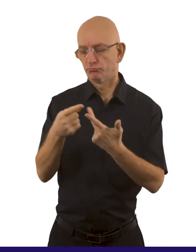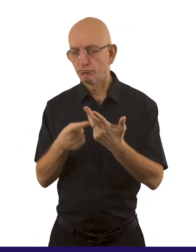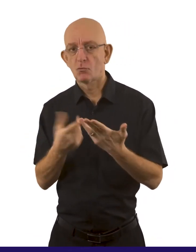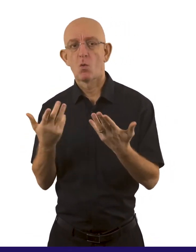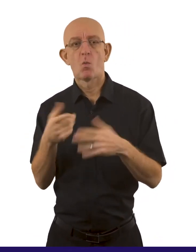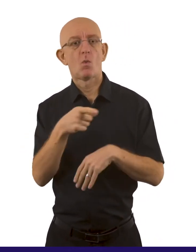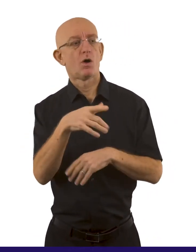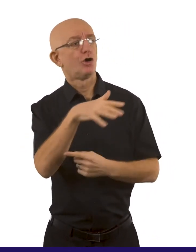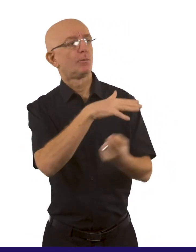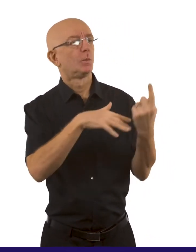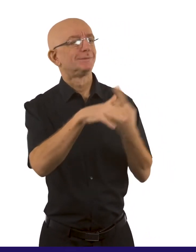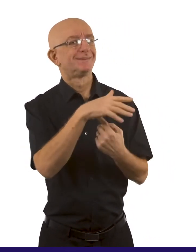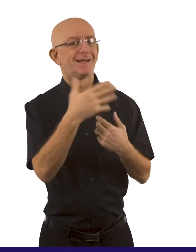of a community.